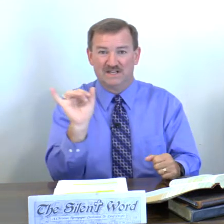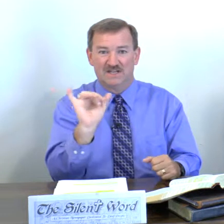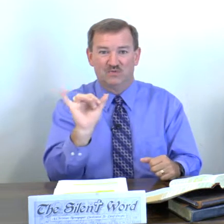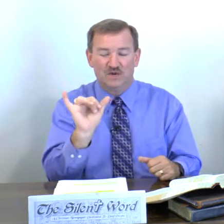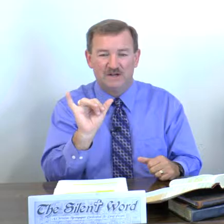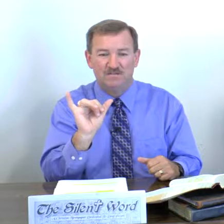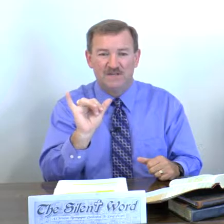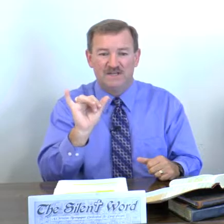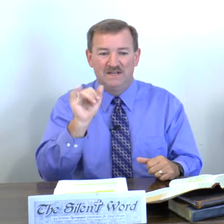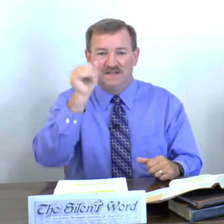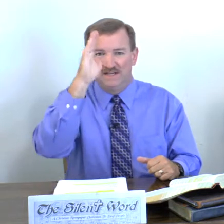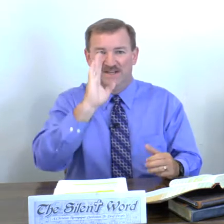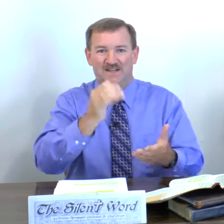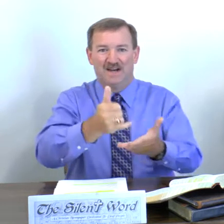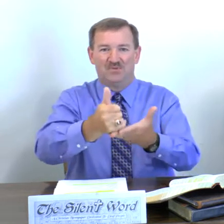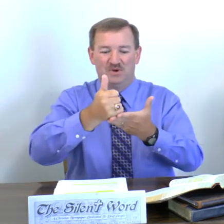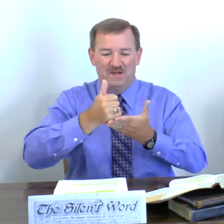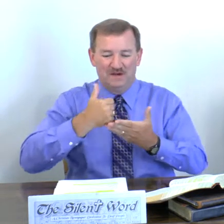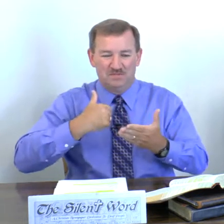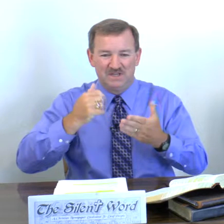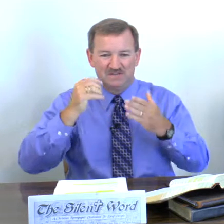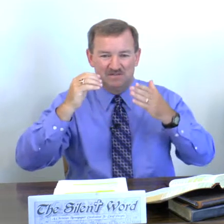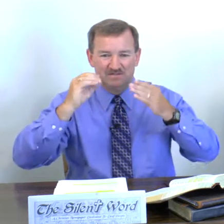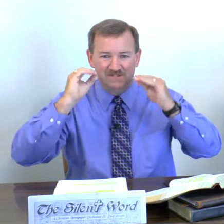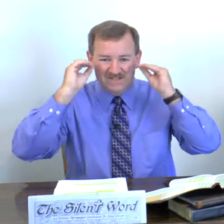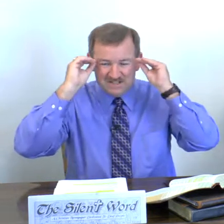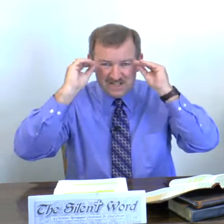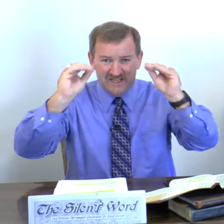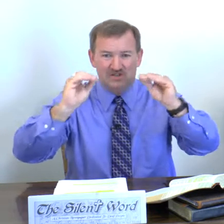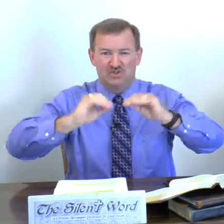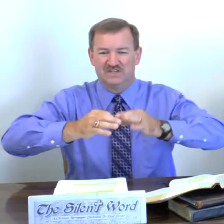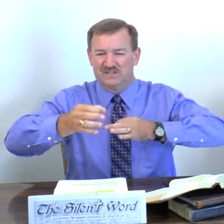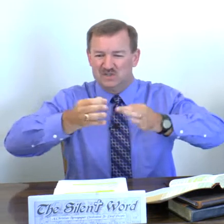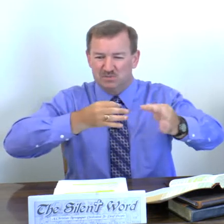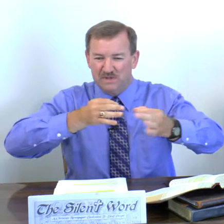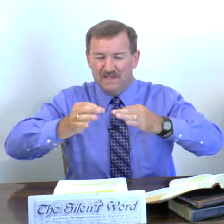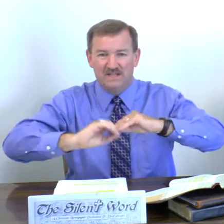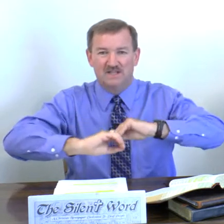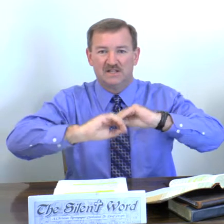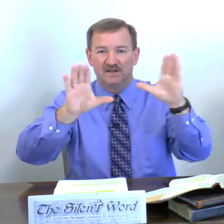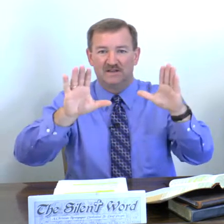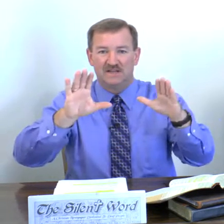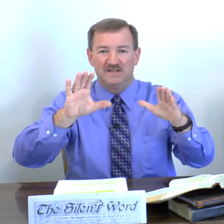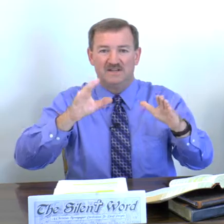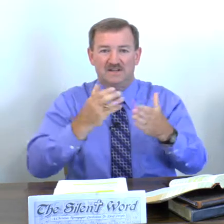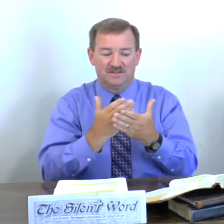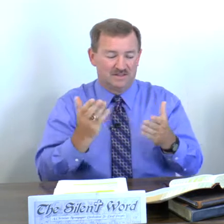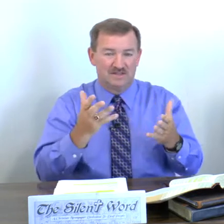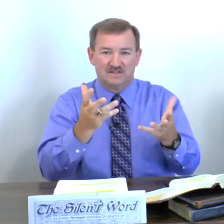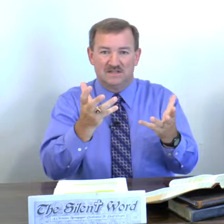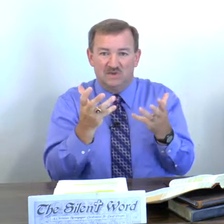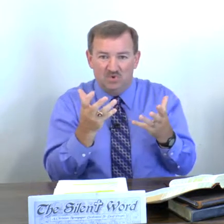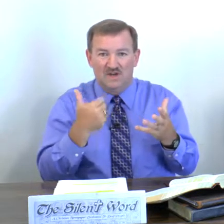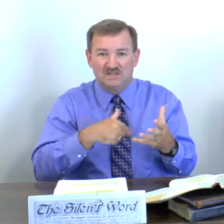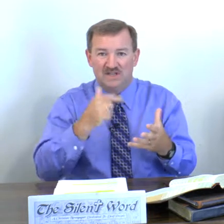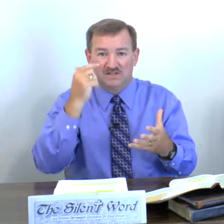as well, and that God will help me to teach and explain clearly the things that He wants us